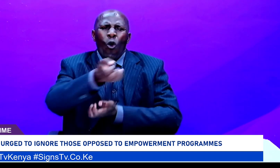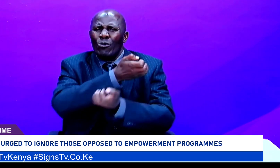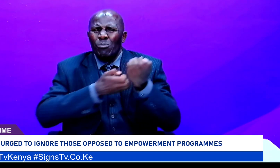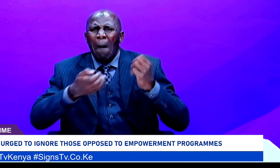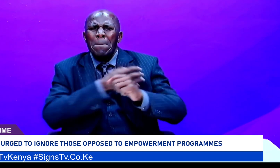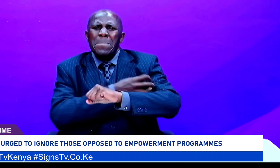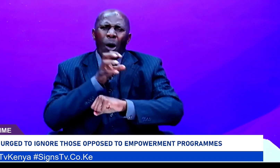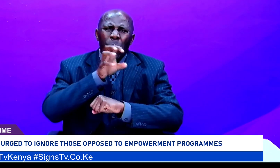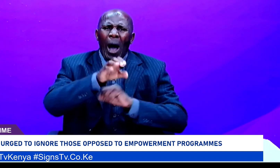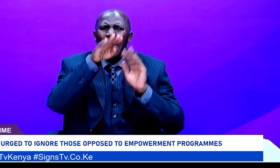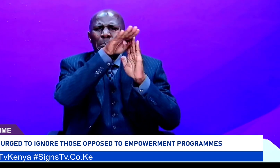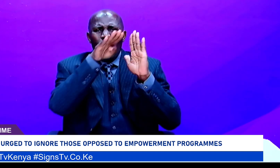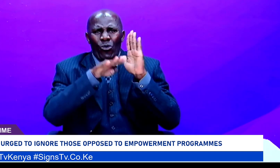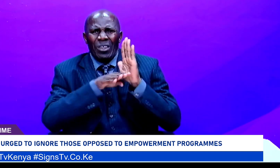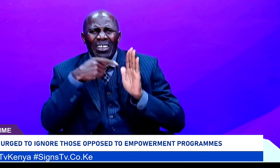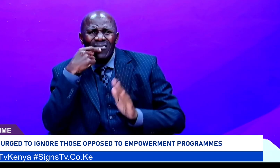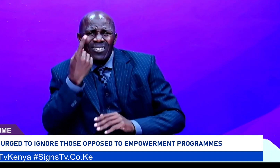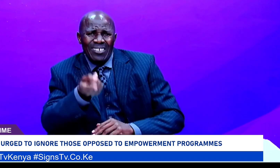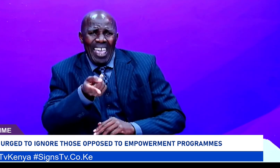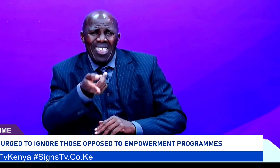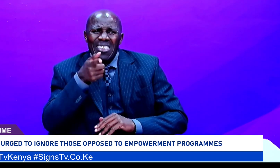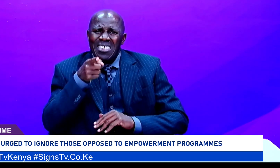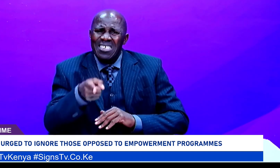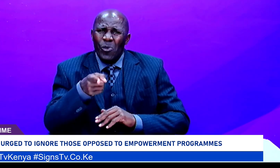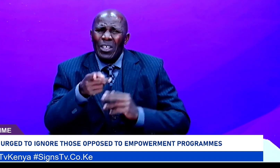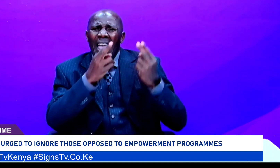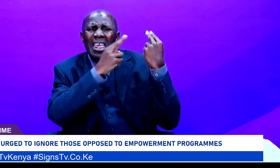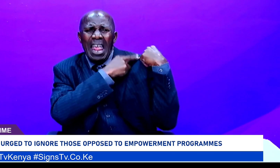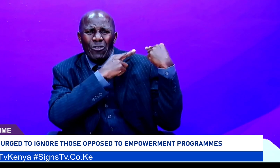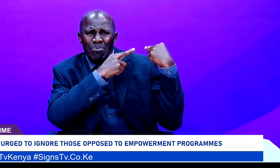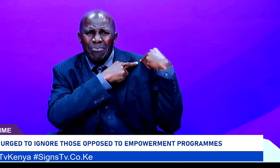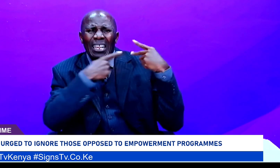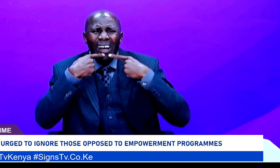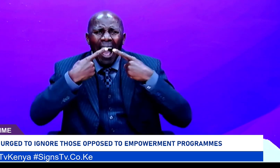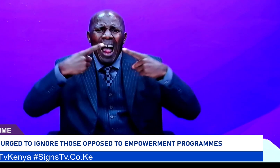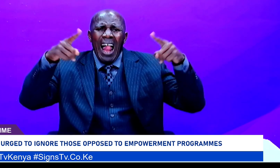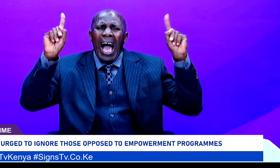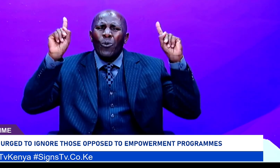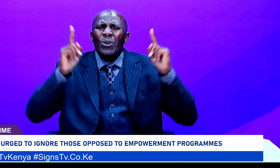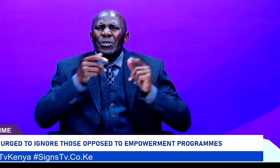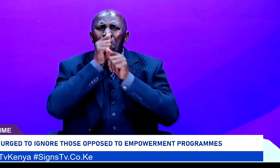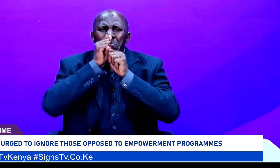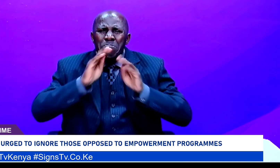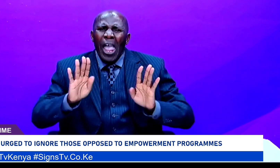Sin has urged Kenya to ignore those opposed to economic empowerment programs, saying that it was